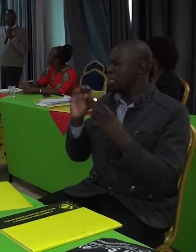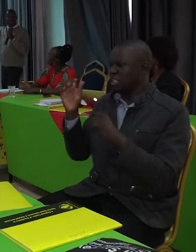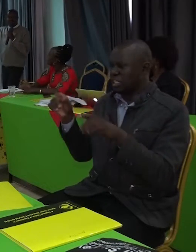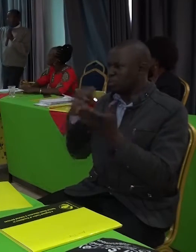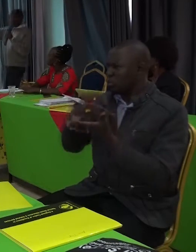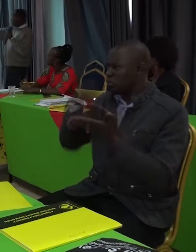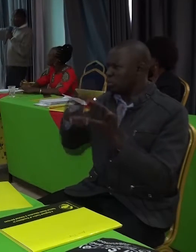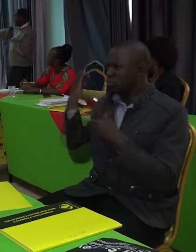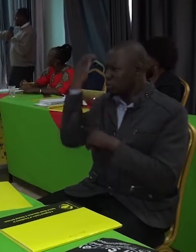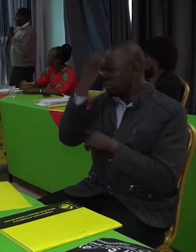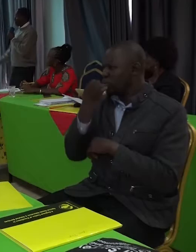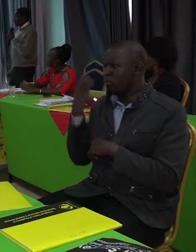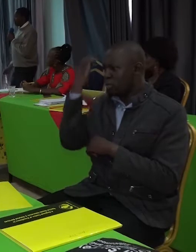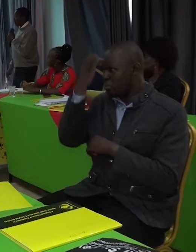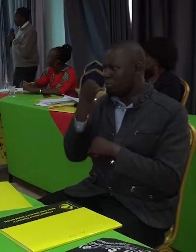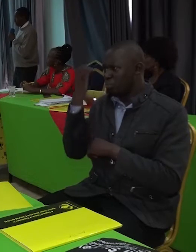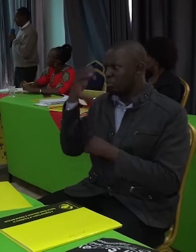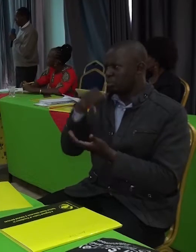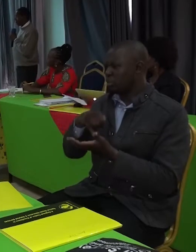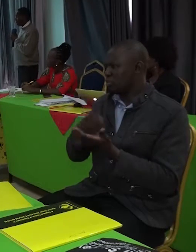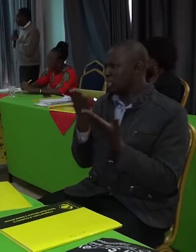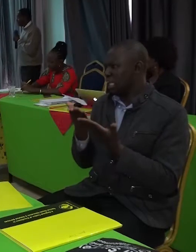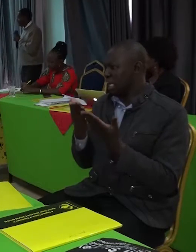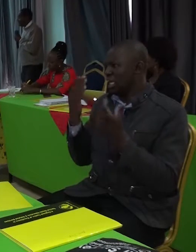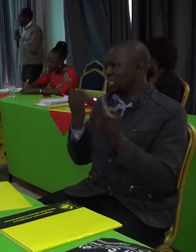own examination, Sub-Saharan Africa report.